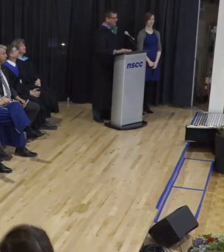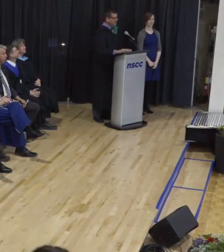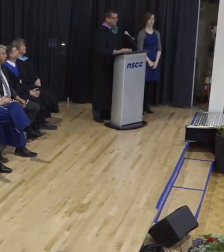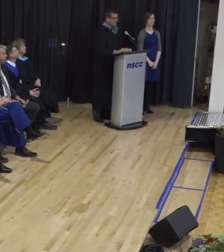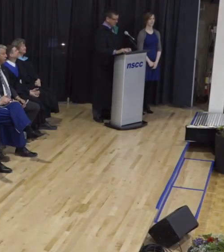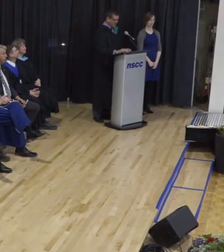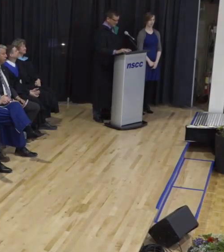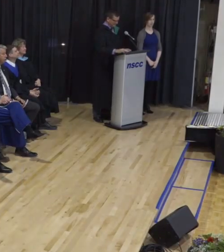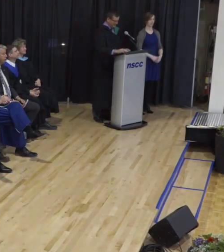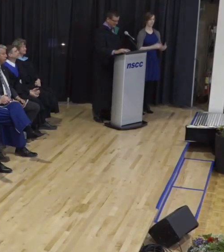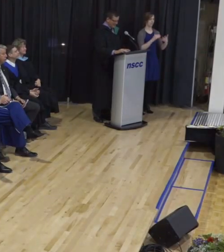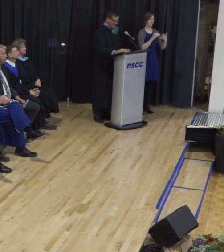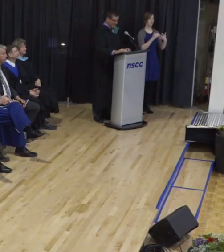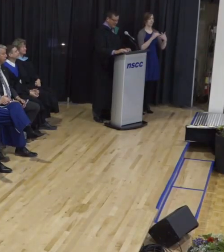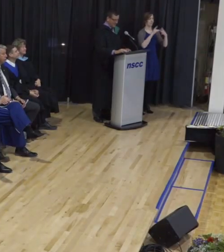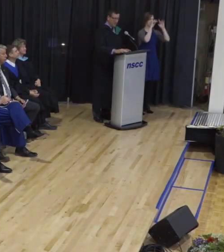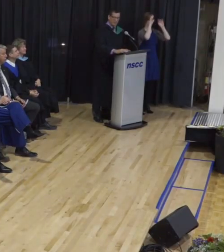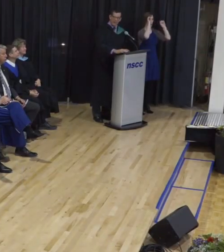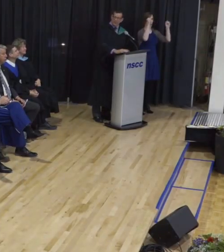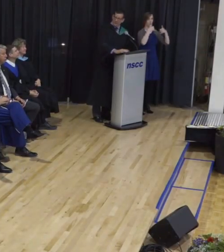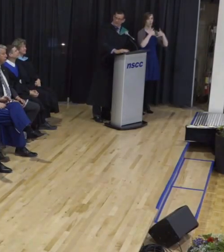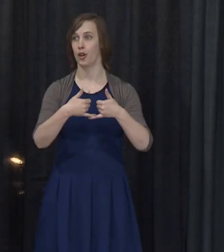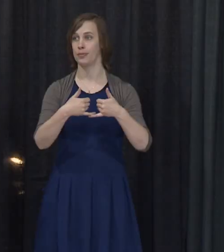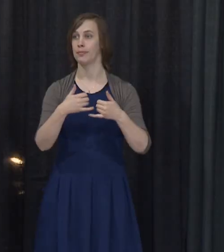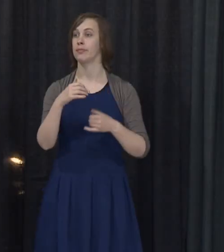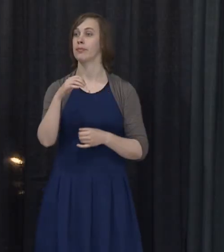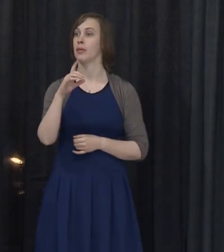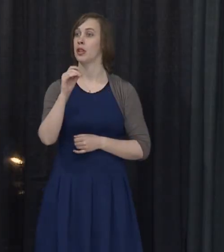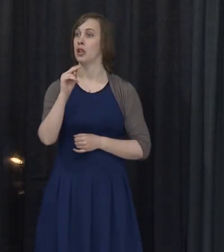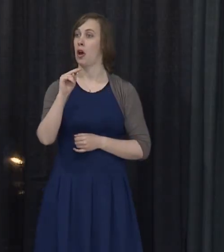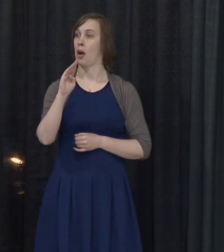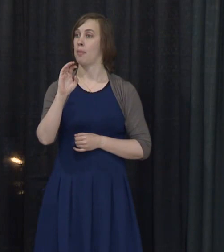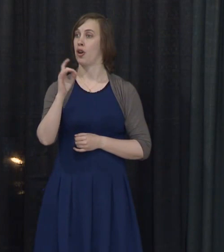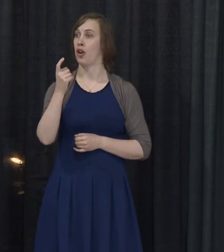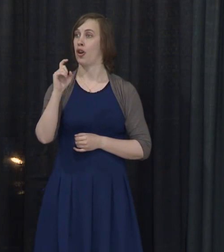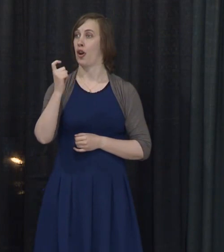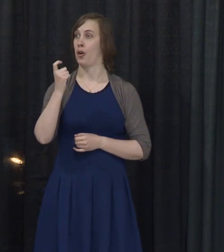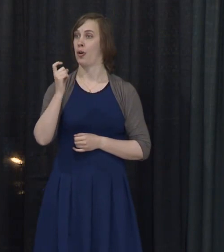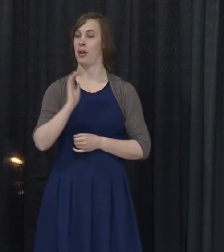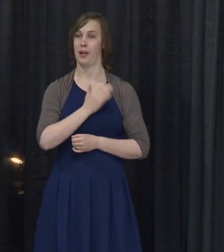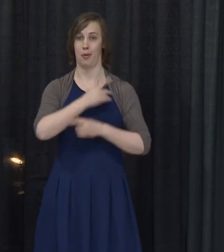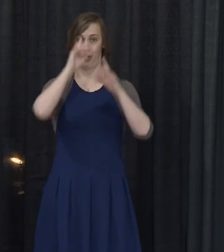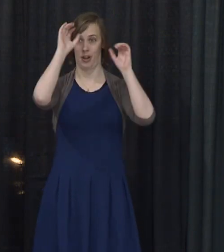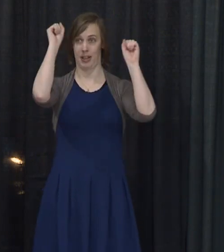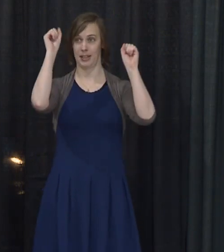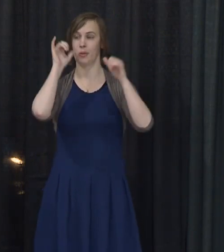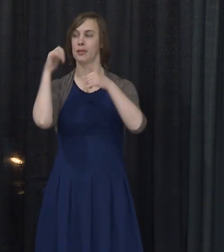The President's Award. I'll now call upon our President, Don Bureau, to present this award.